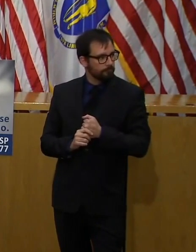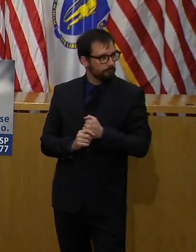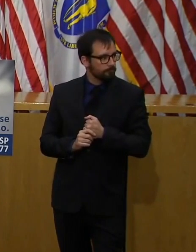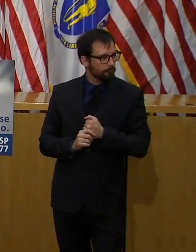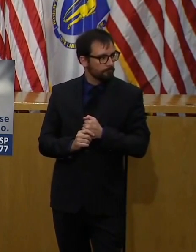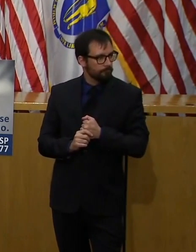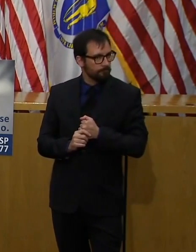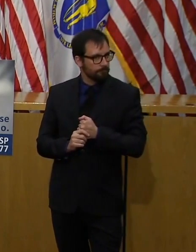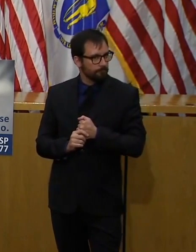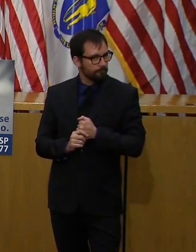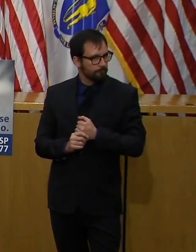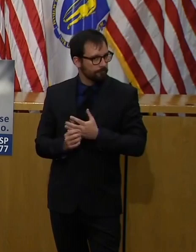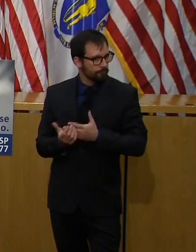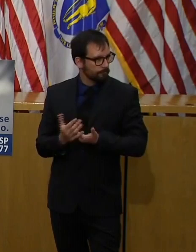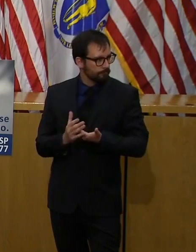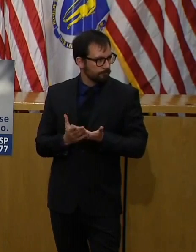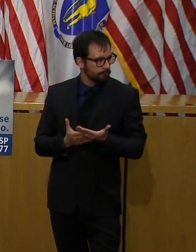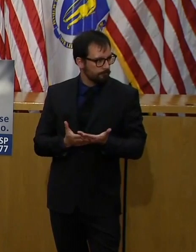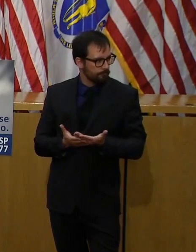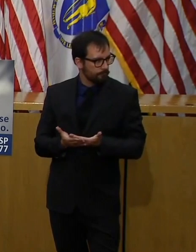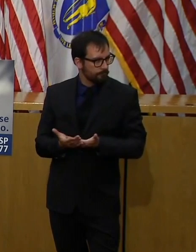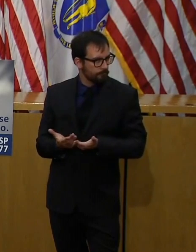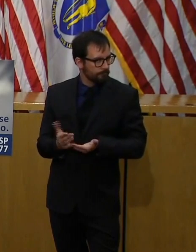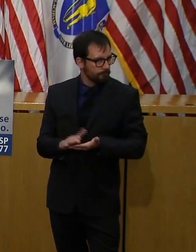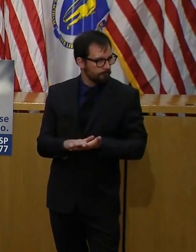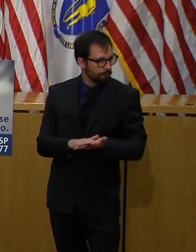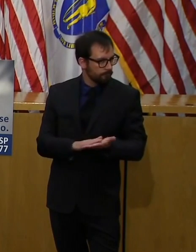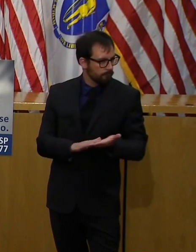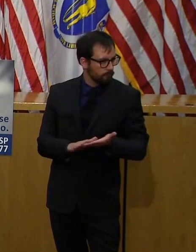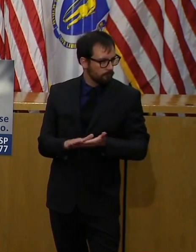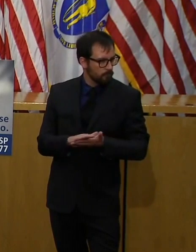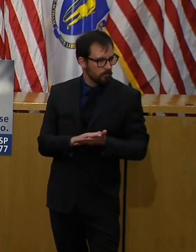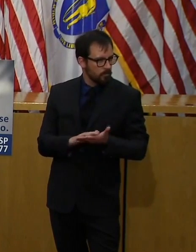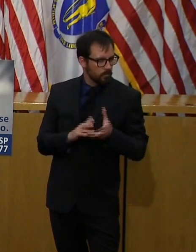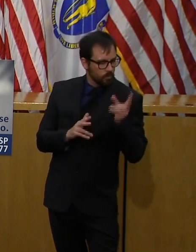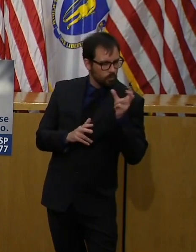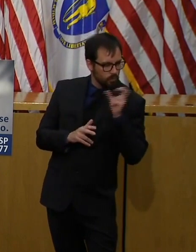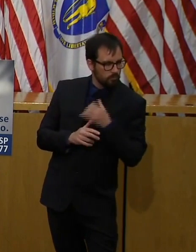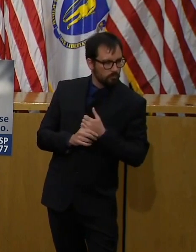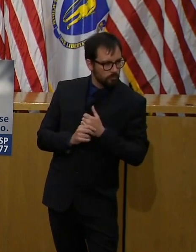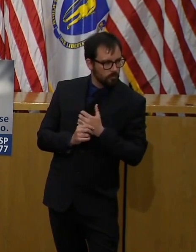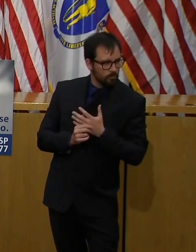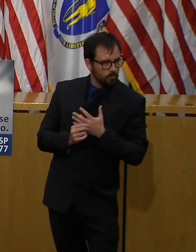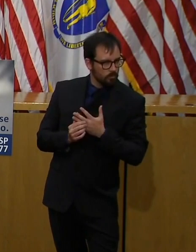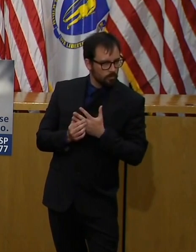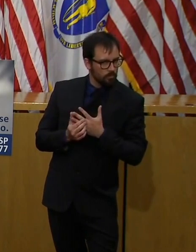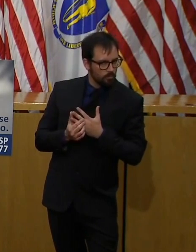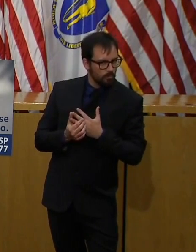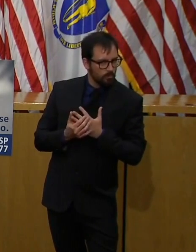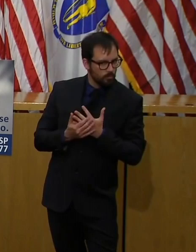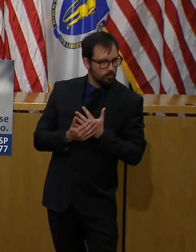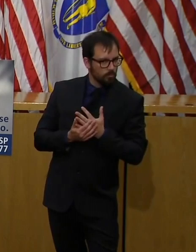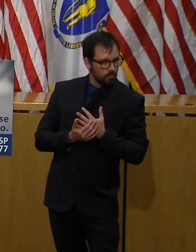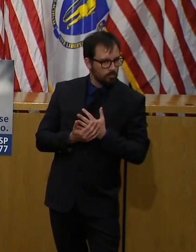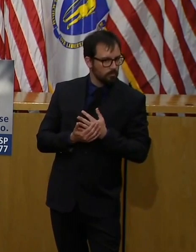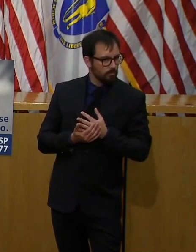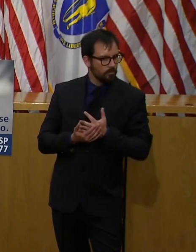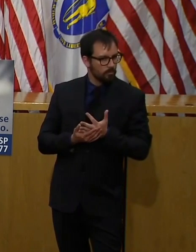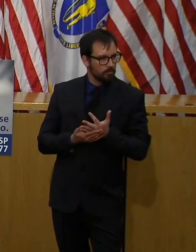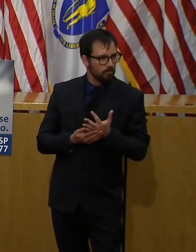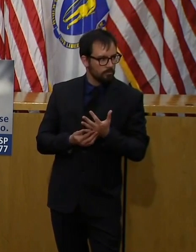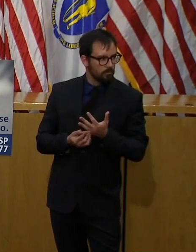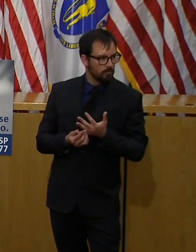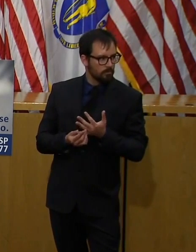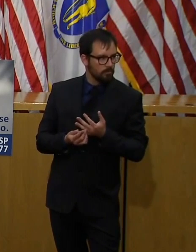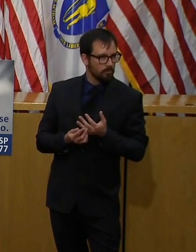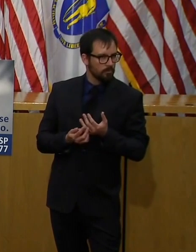with either hospitals or other healthcare facilities to figure out whether furloughs can be prevented or other